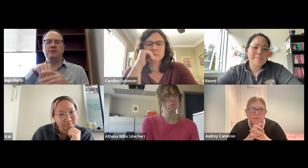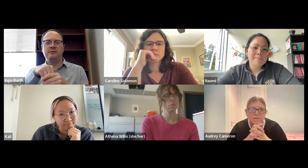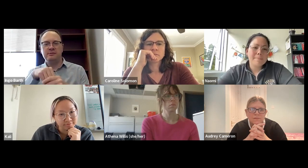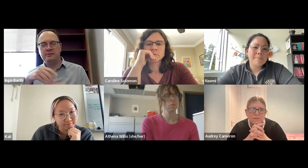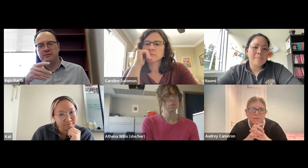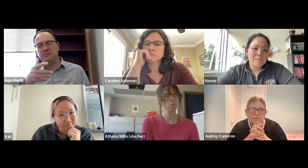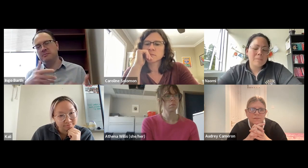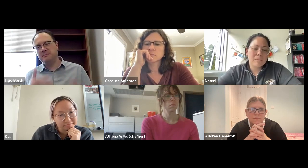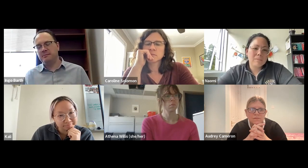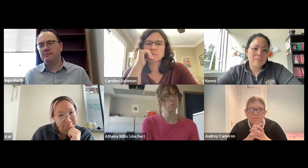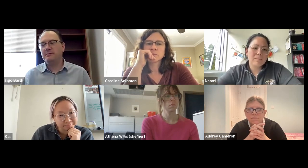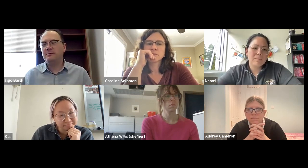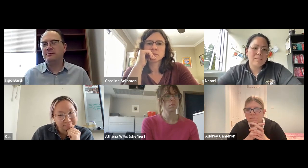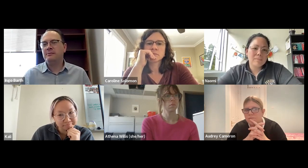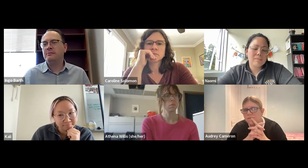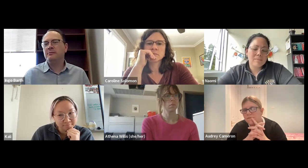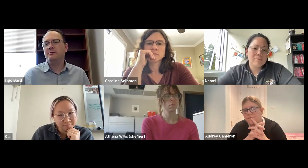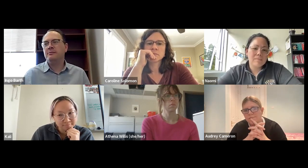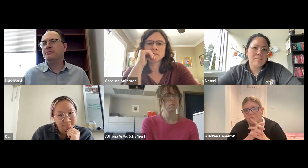is a lot better than I think online.